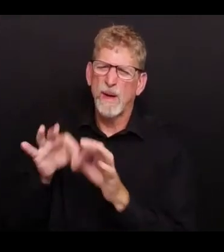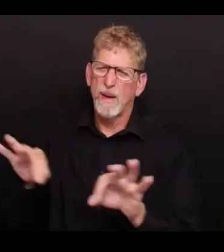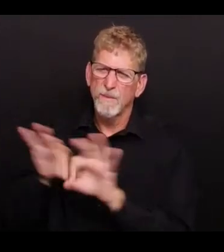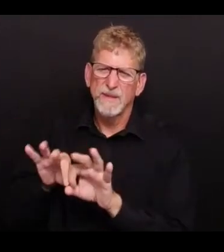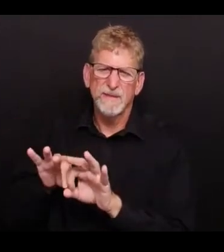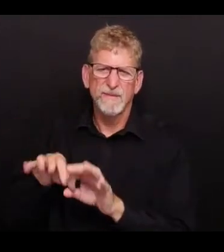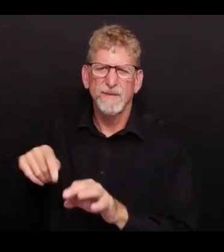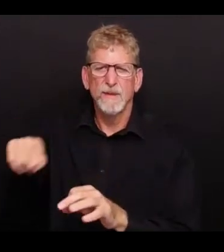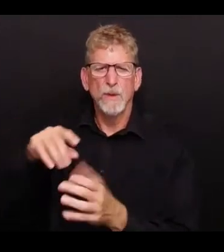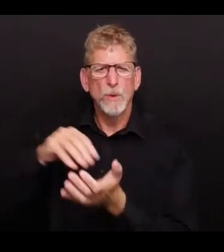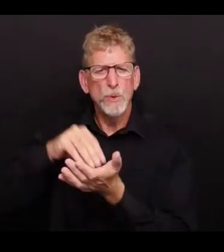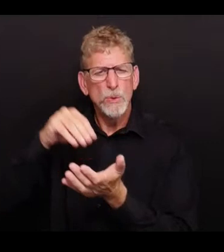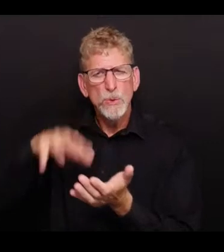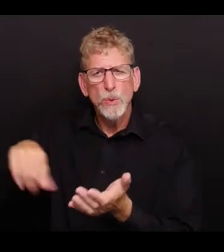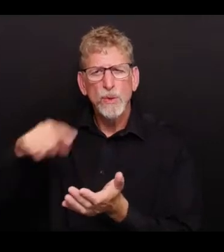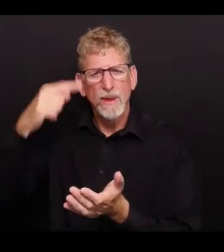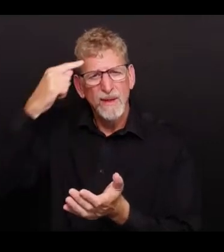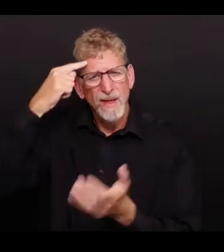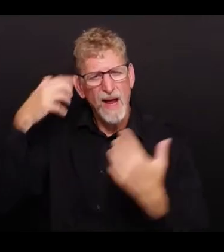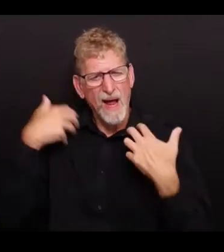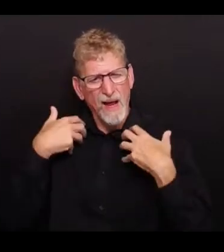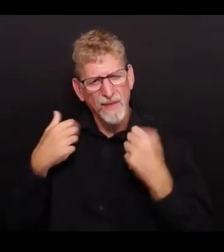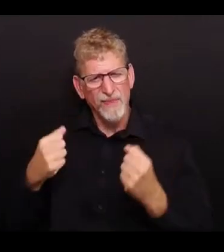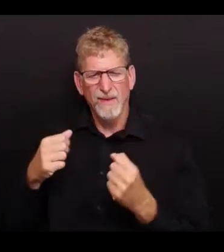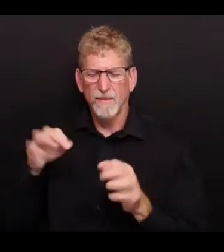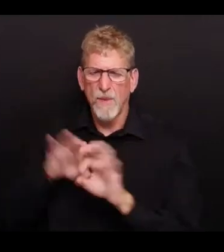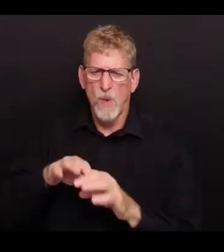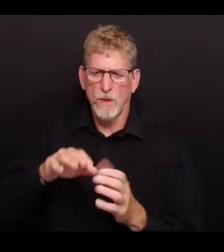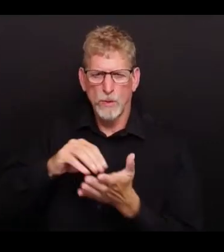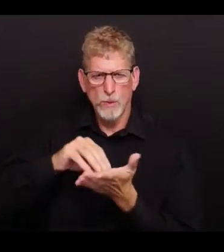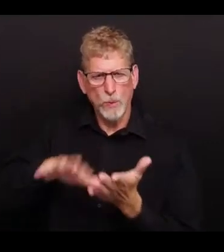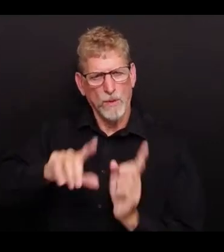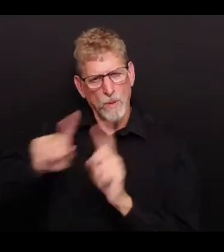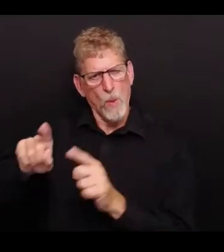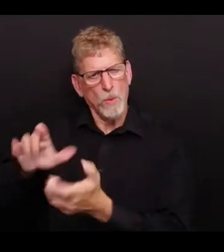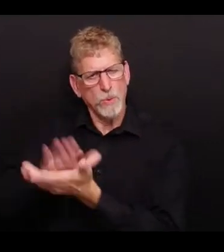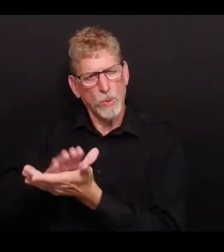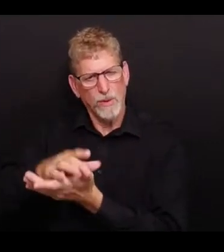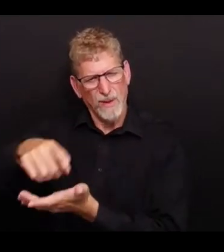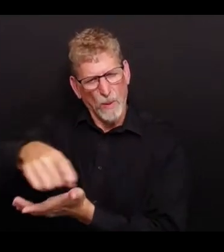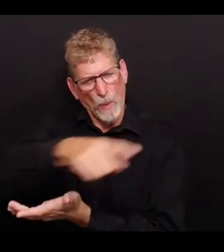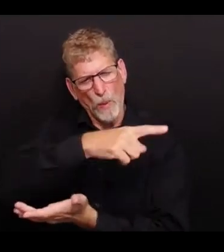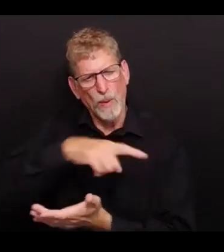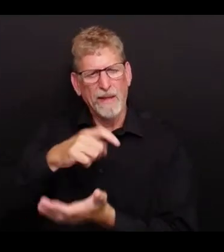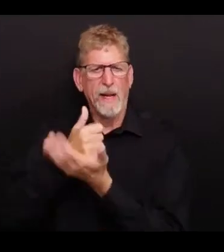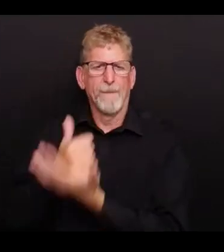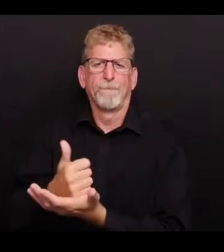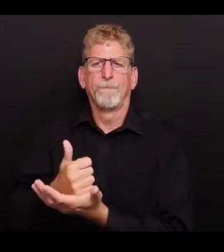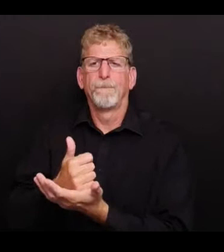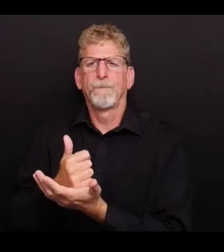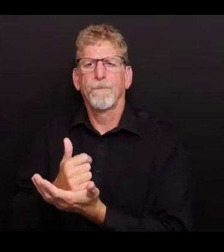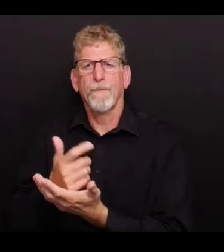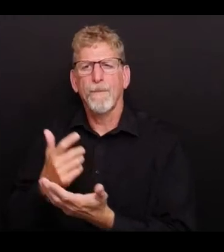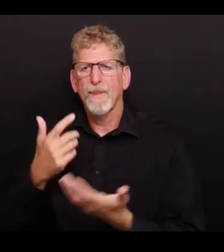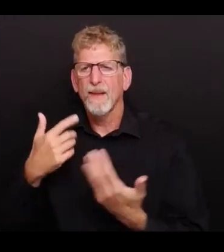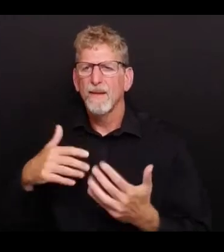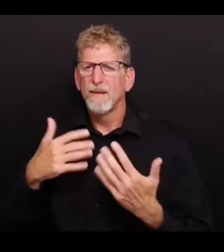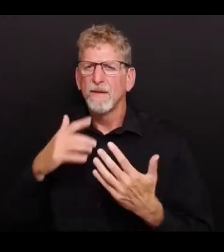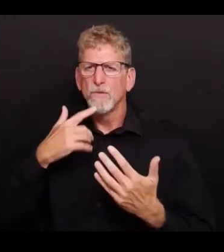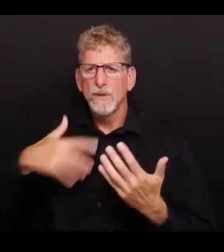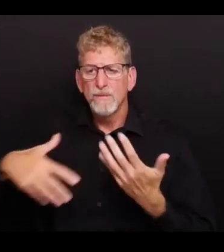an incredibly valuable place for our students to interact with other adults who care deeply about them, to